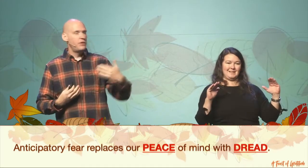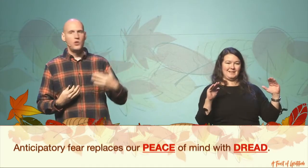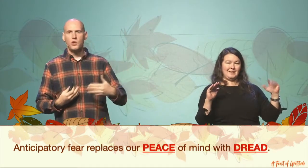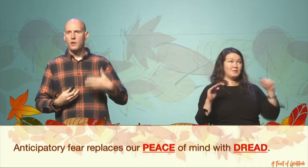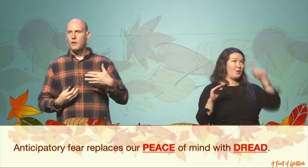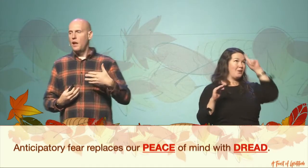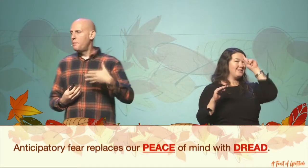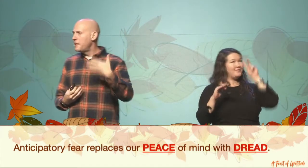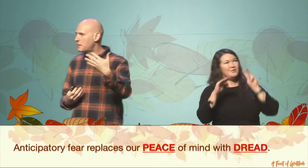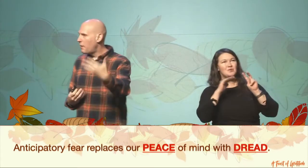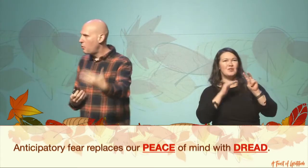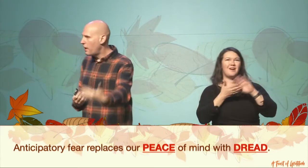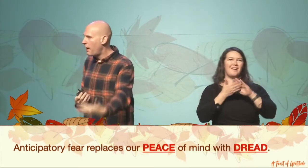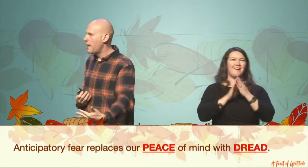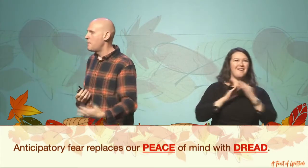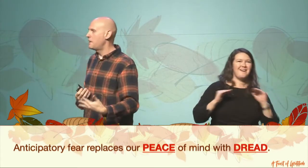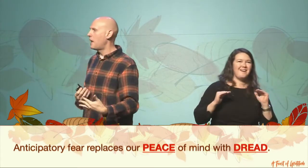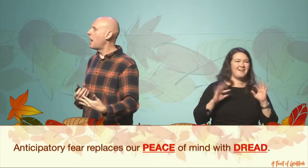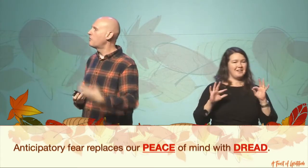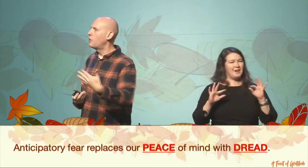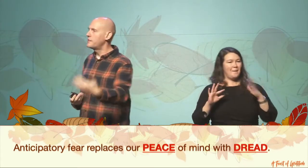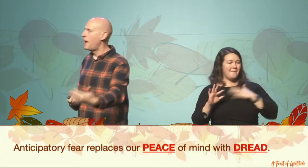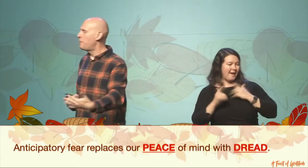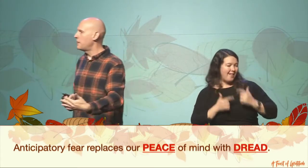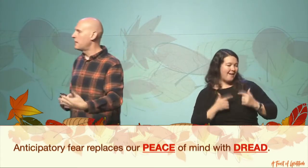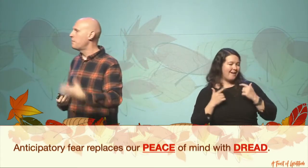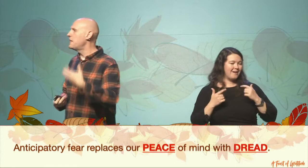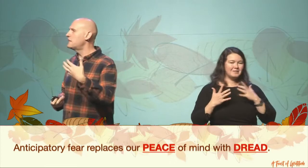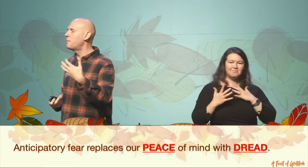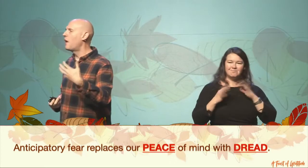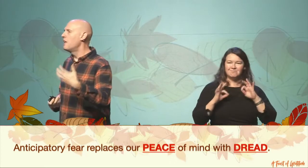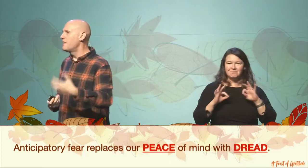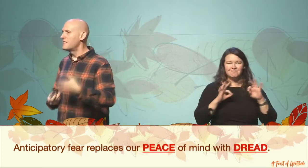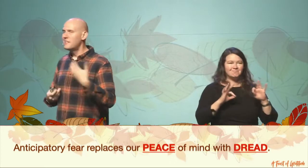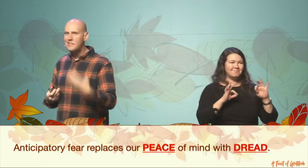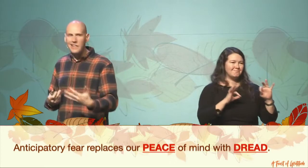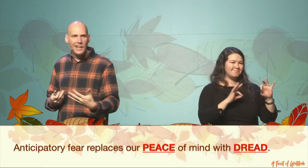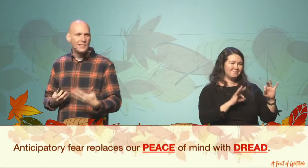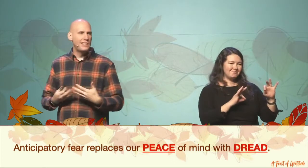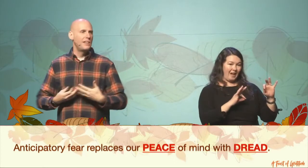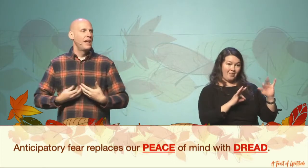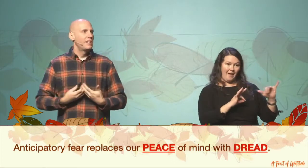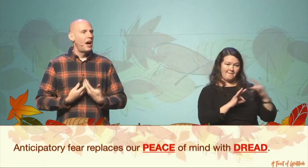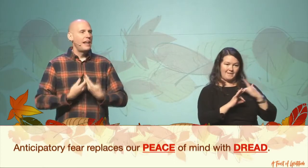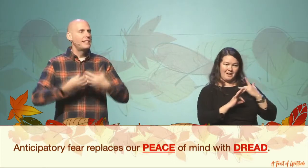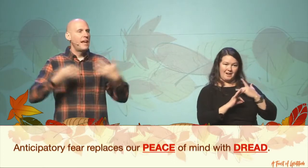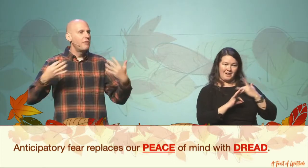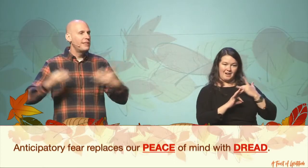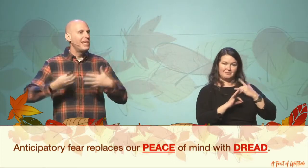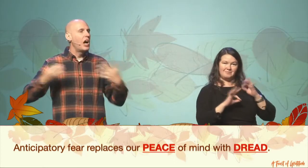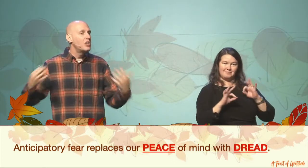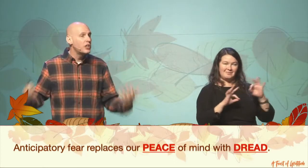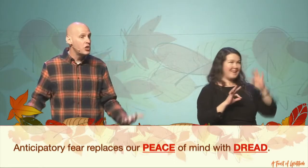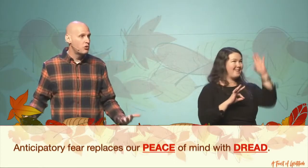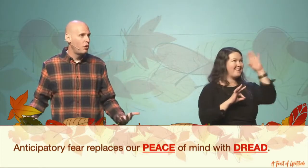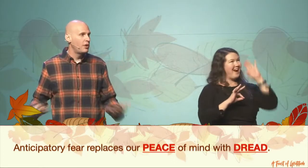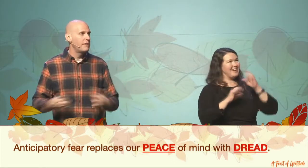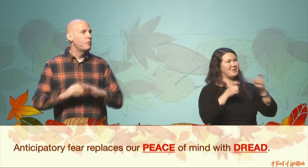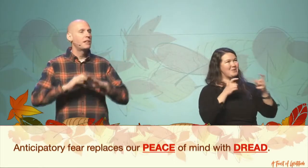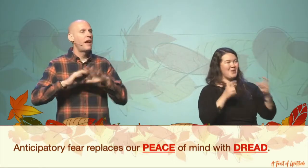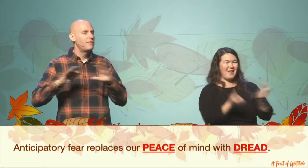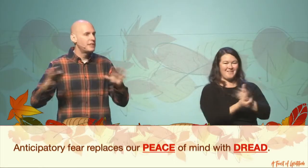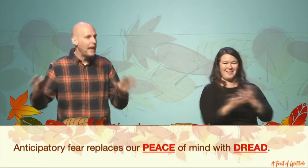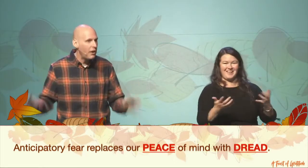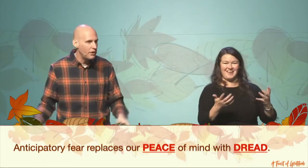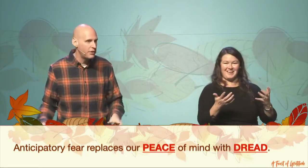about the future, a peace about where I am in life, what's happening, a peace about this sense that God has everything under control